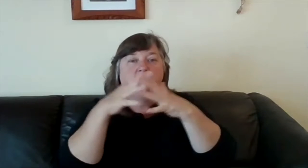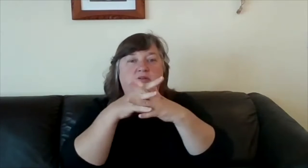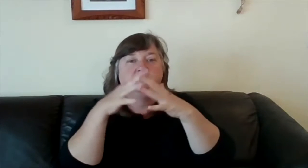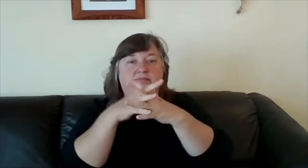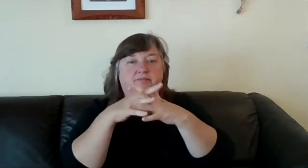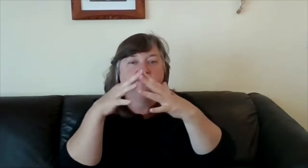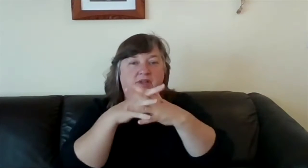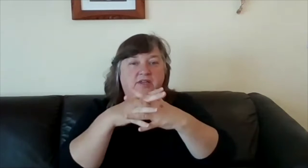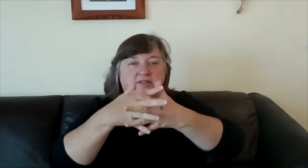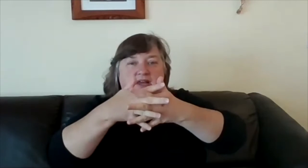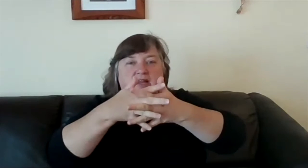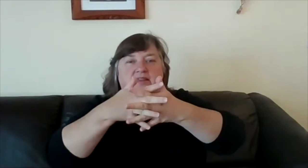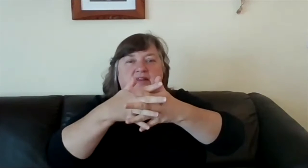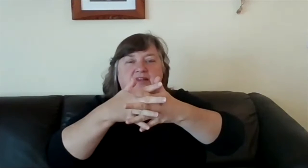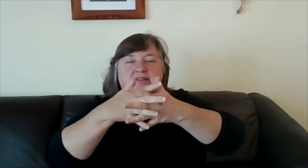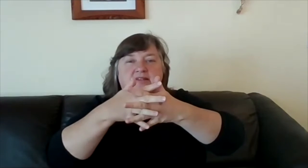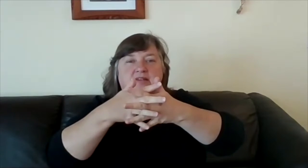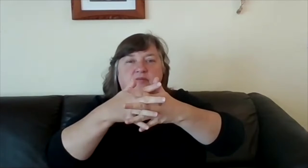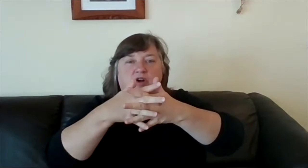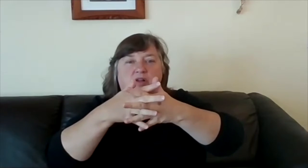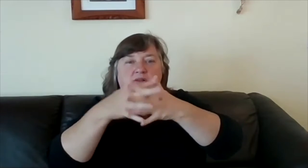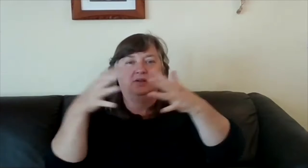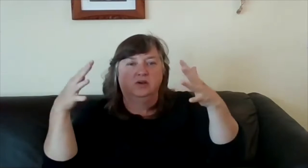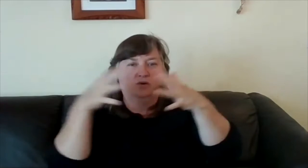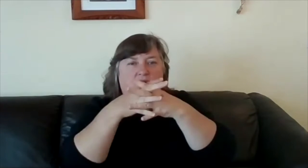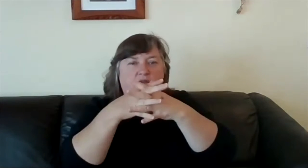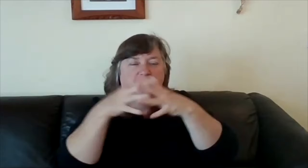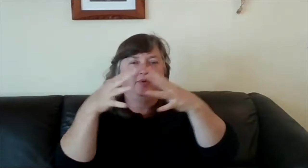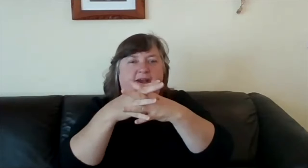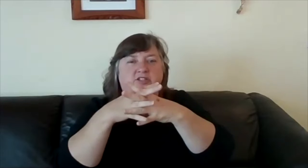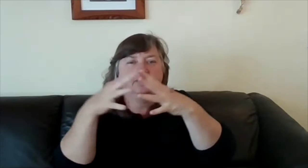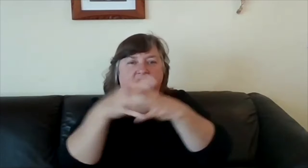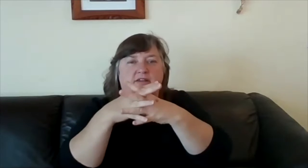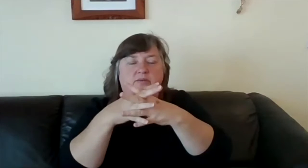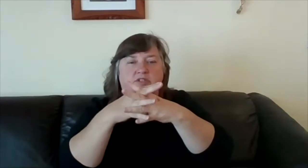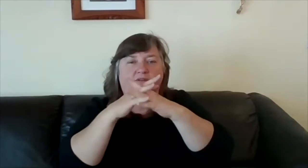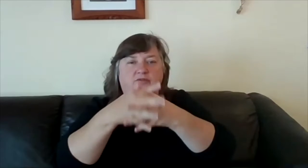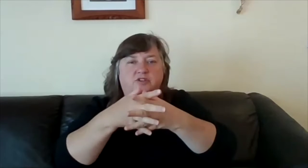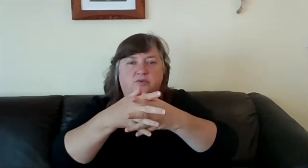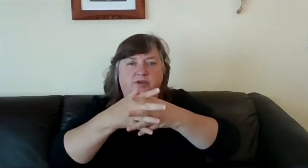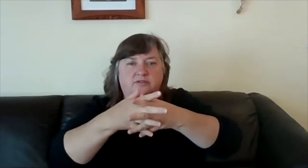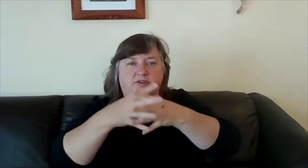Football, it's kind of like the laces on the ball, or all the people mashing together, whichever visual works for you.